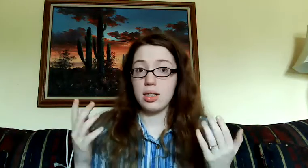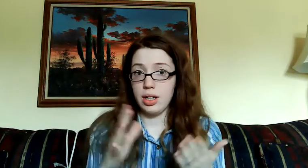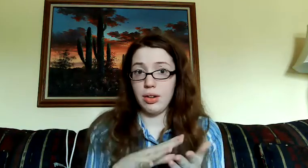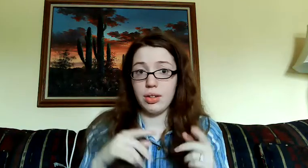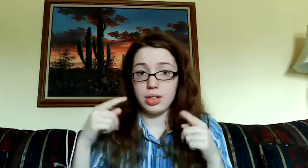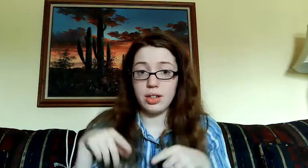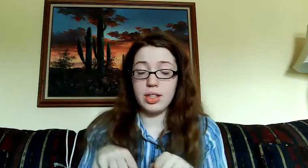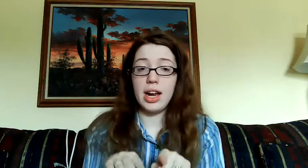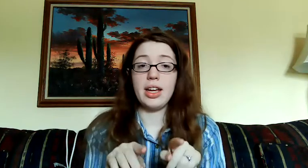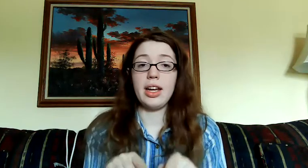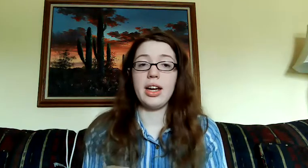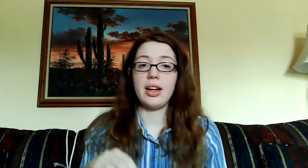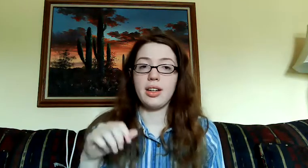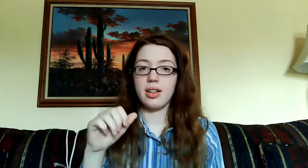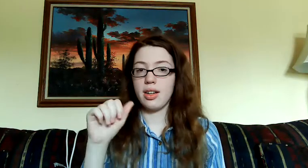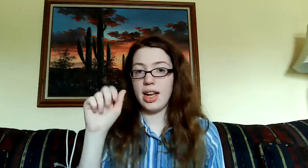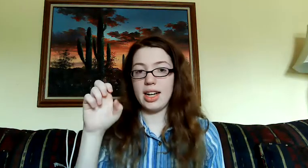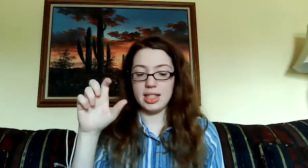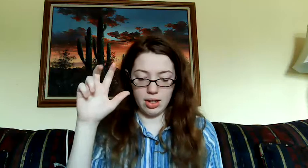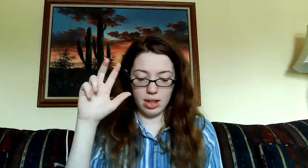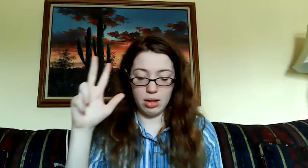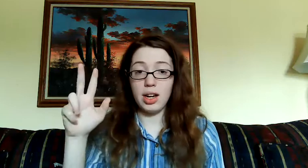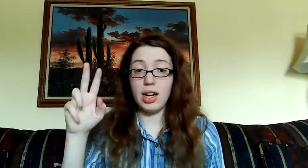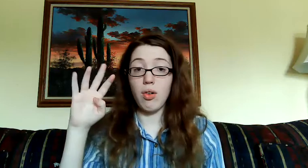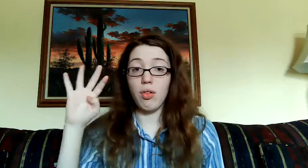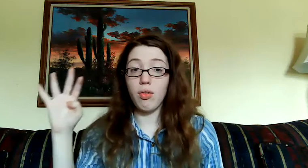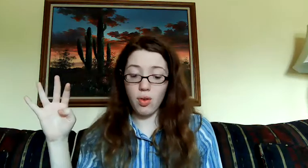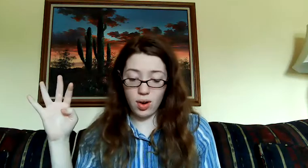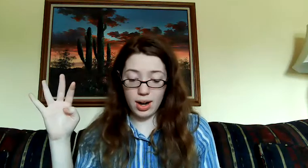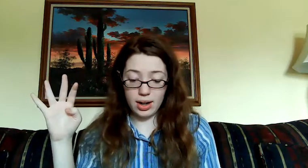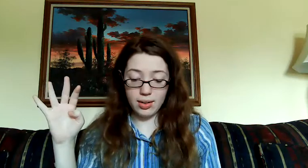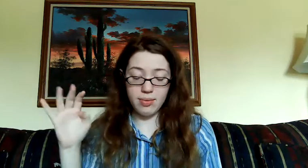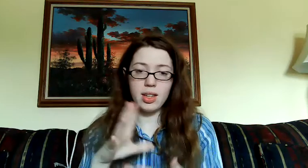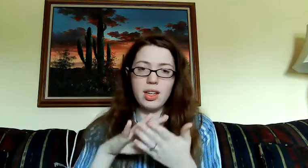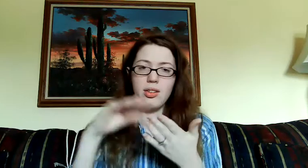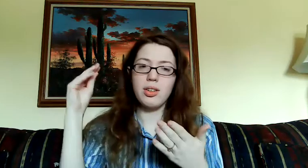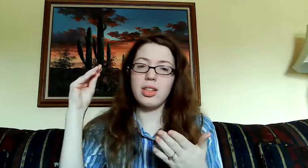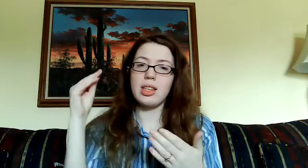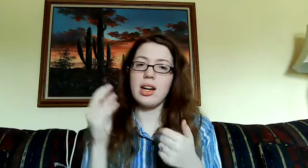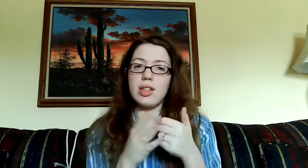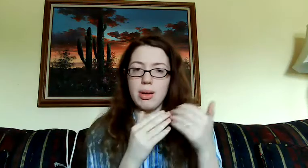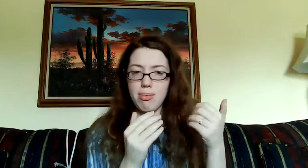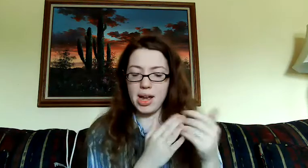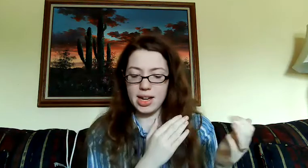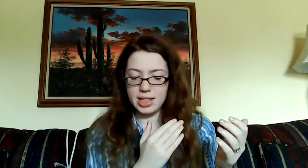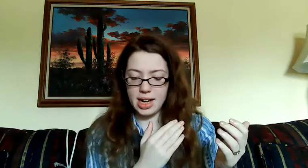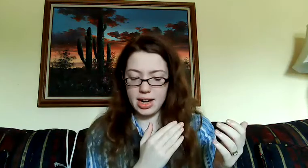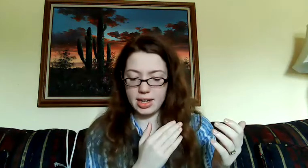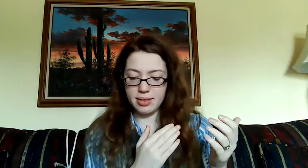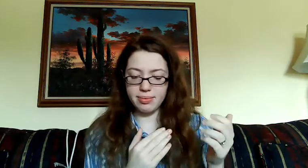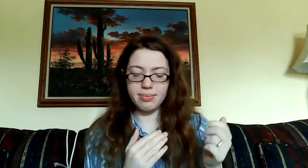you start taking ASL 3 or 4, you learn that there was a basic